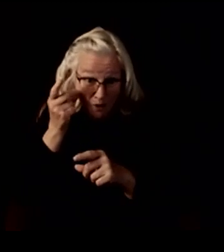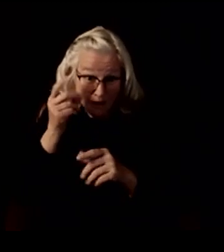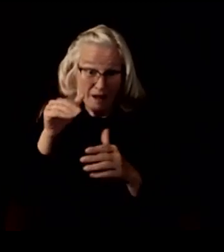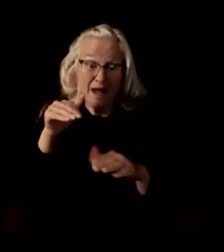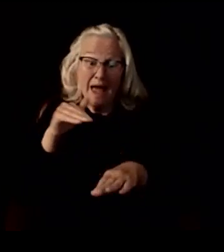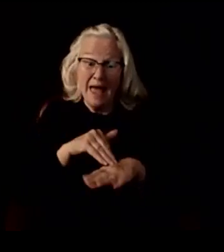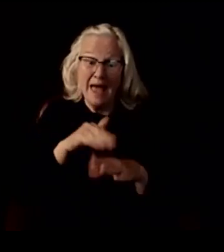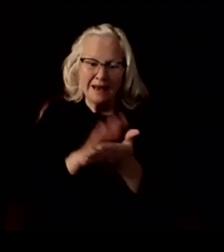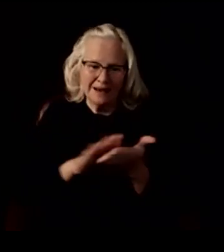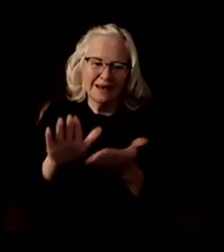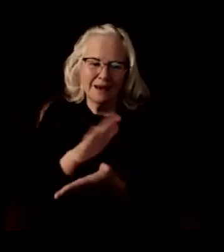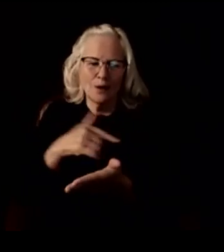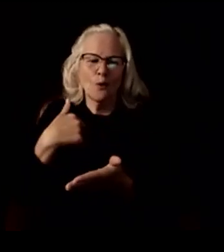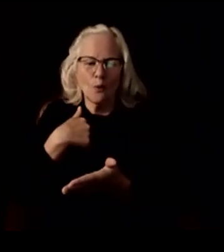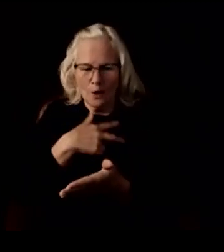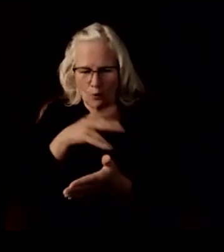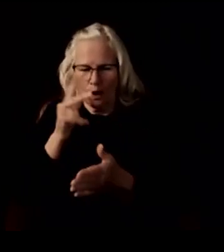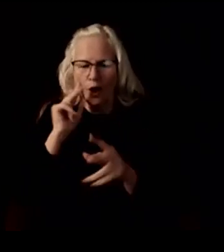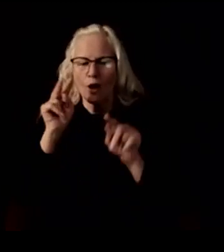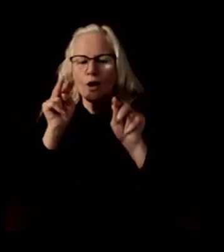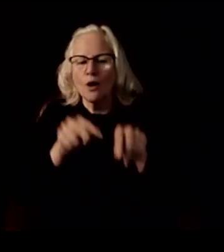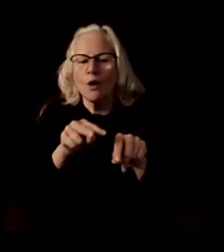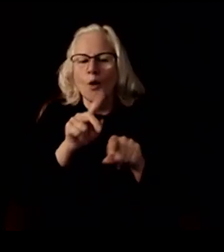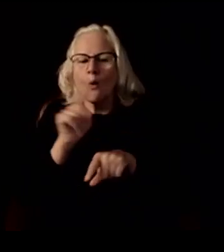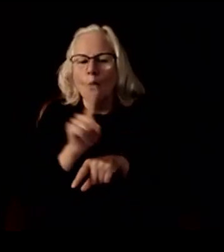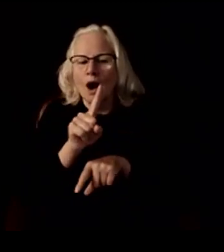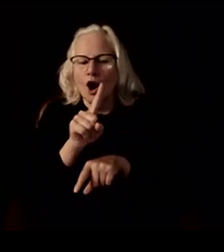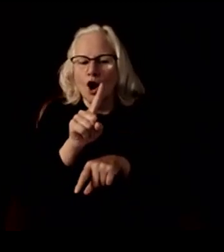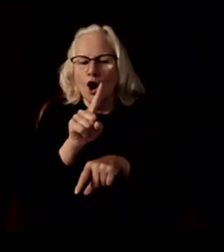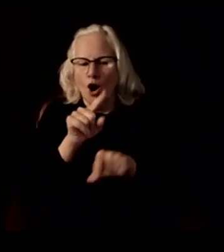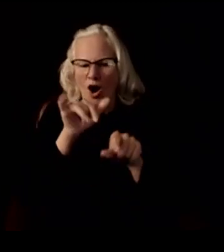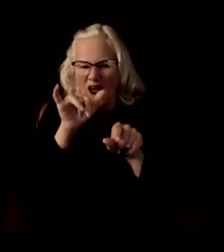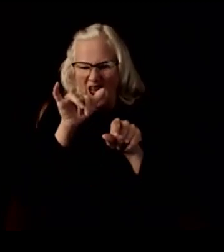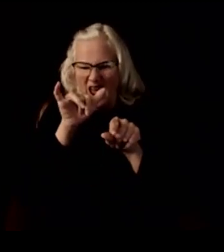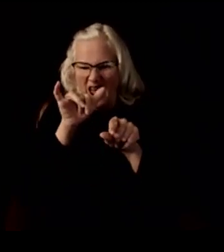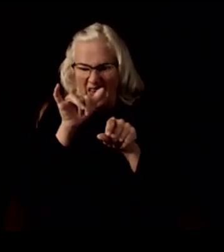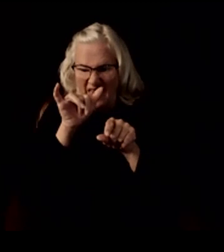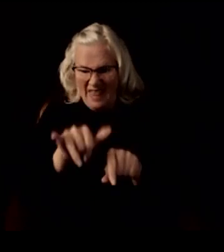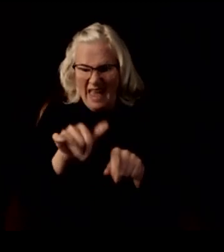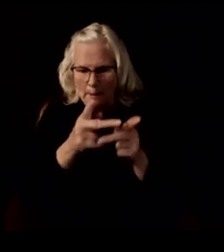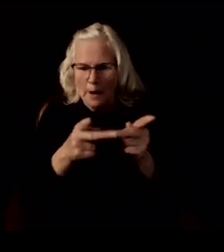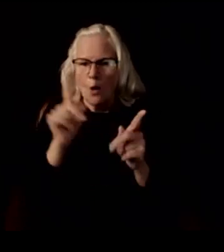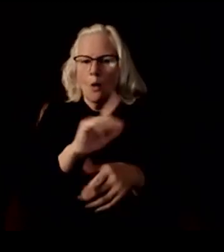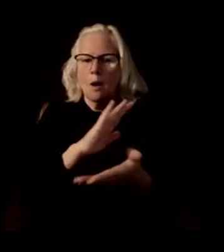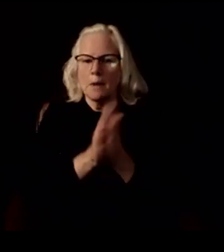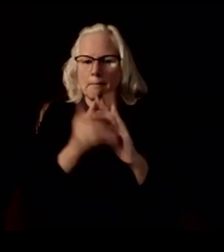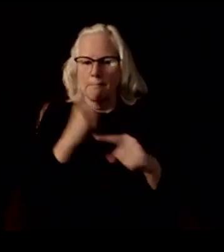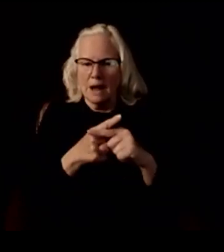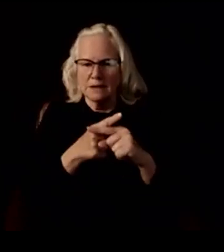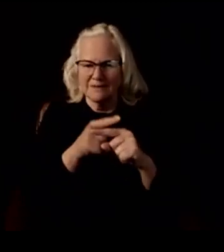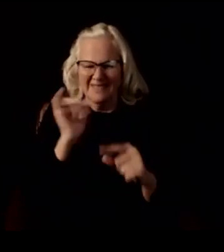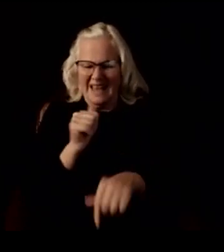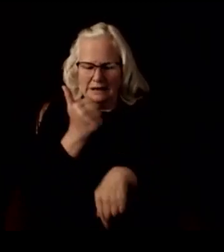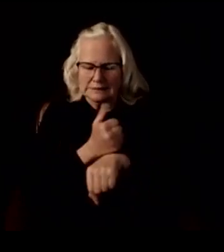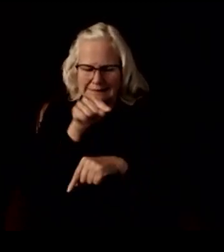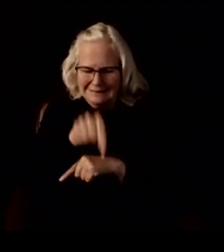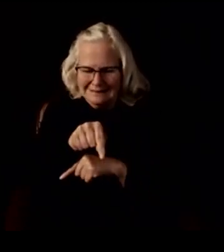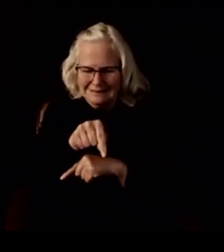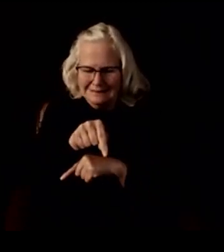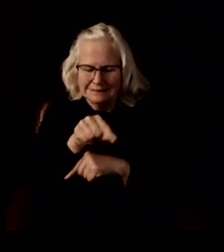time that they had COVID. I know some people have said, well, if you're traveling to northern Minnesota and you get